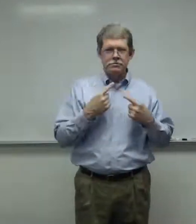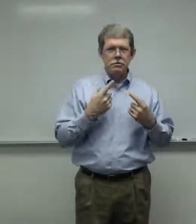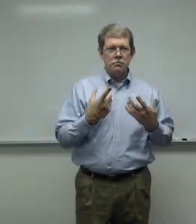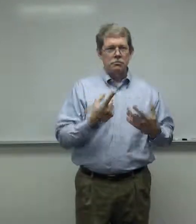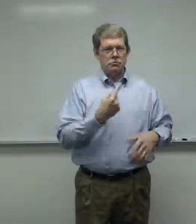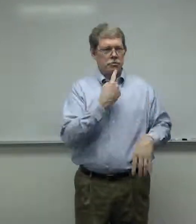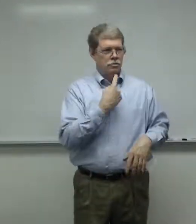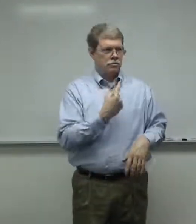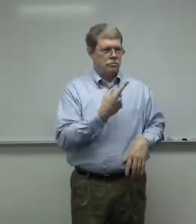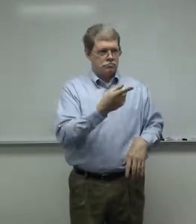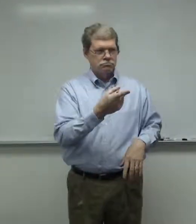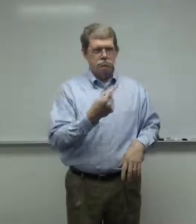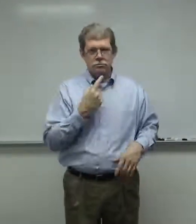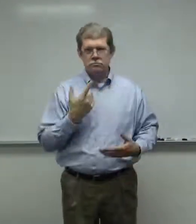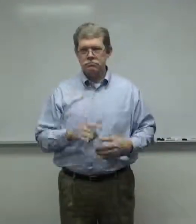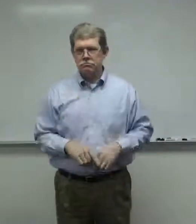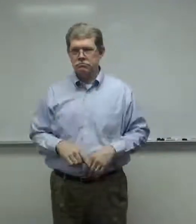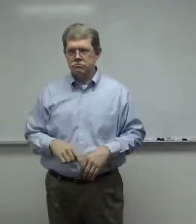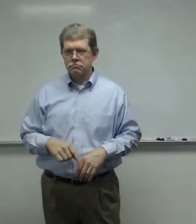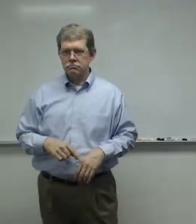What? I don't get it yet. But,